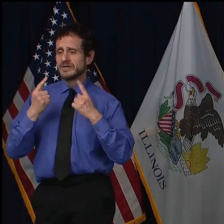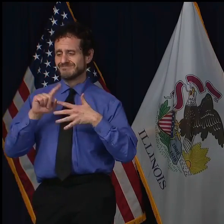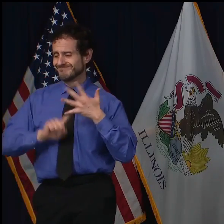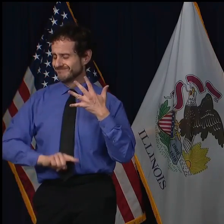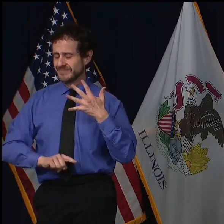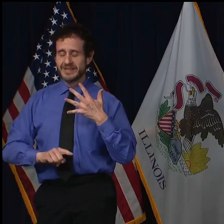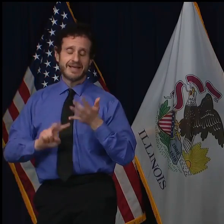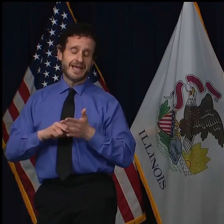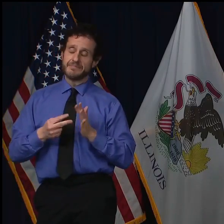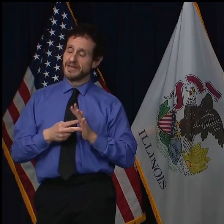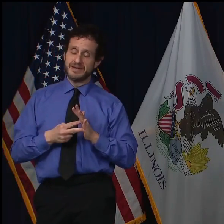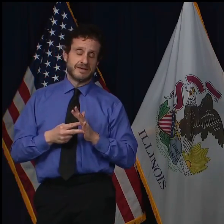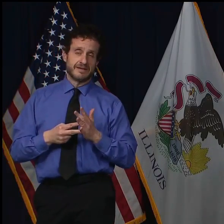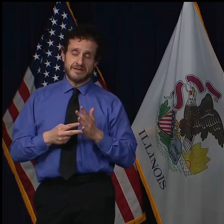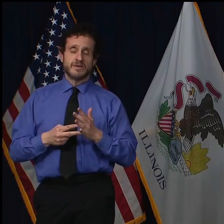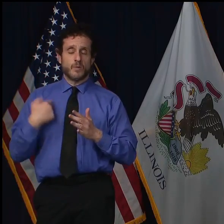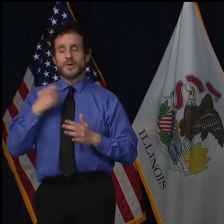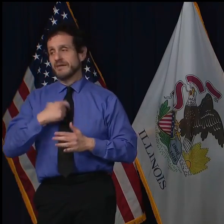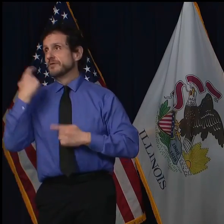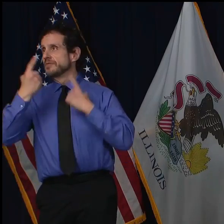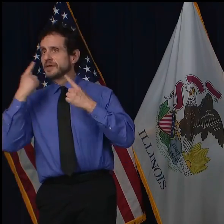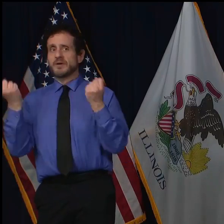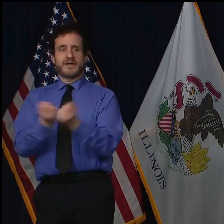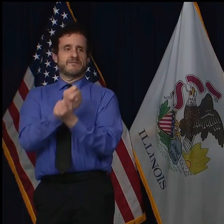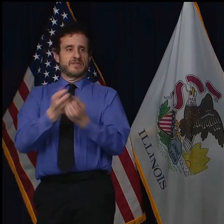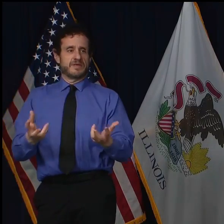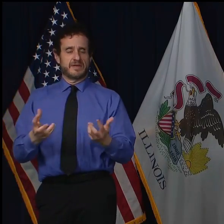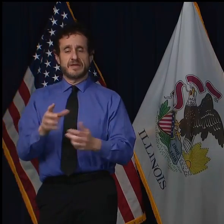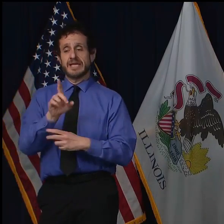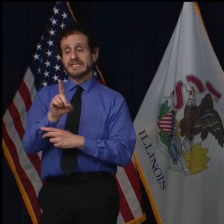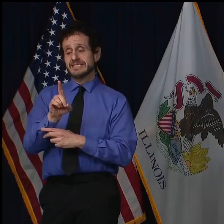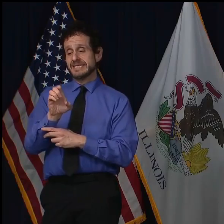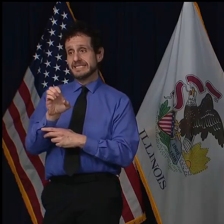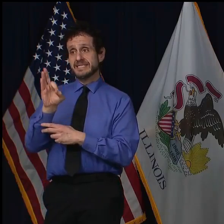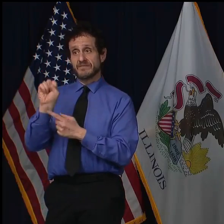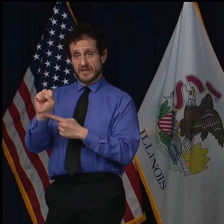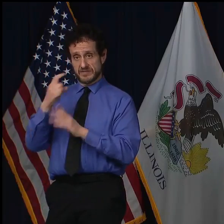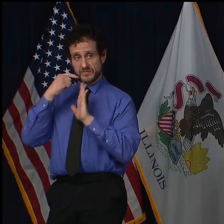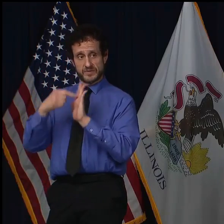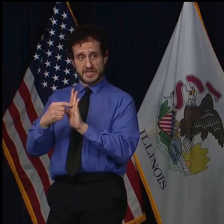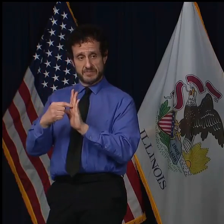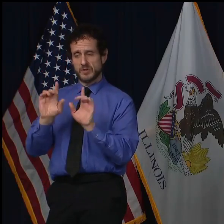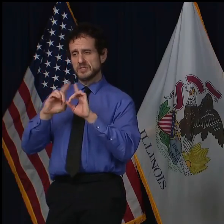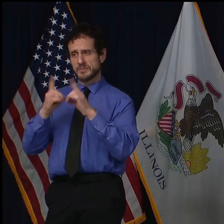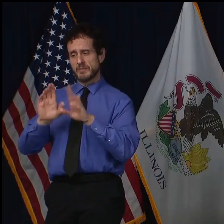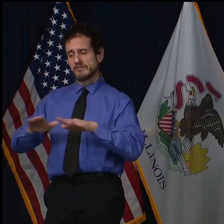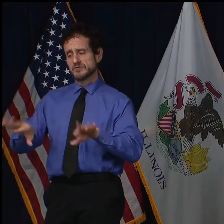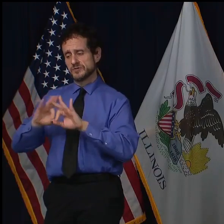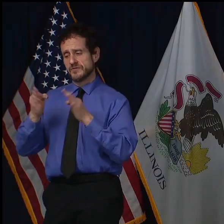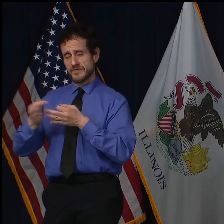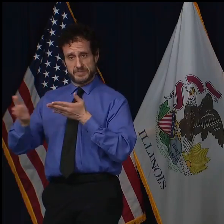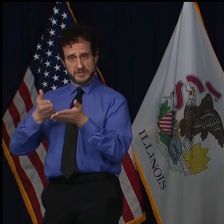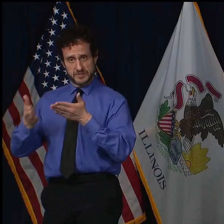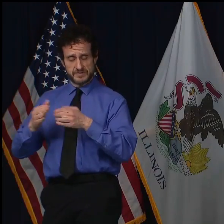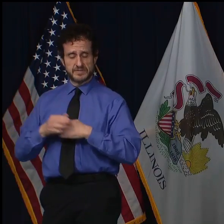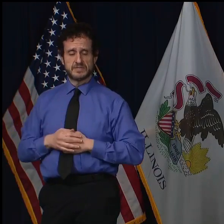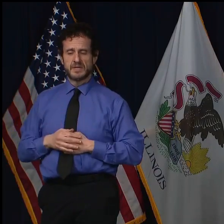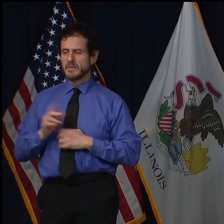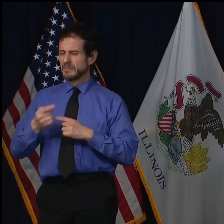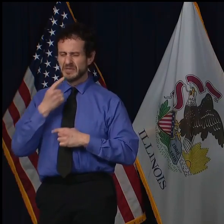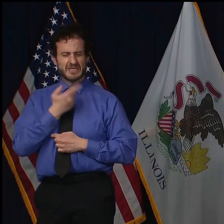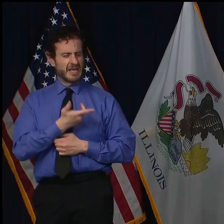almost nothing that I would say is off the table. I mean, DCFS, I'll just give as one example. I mean, people ask me about,